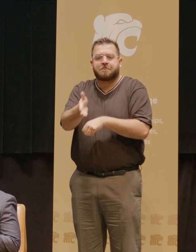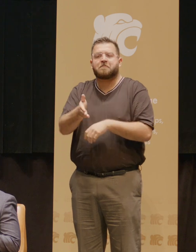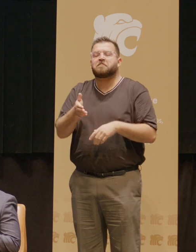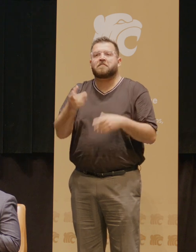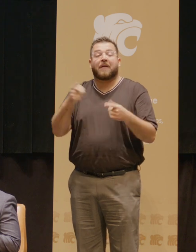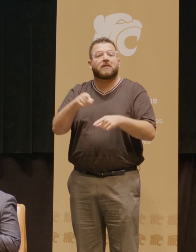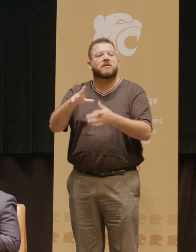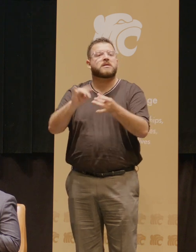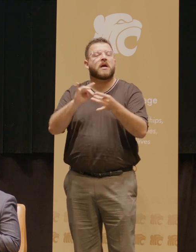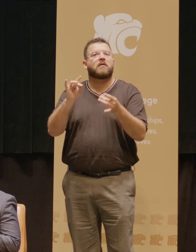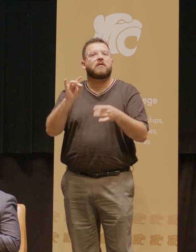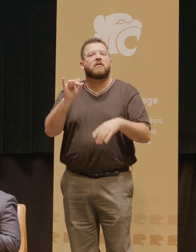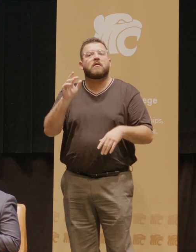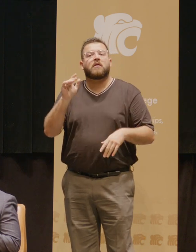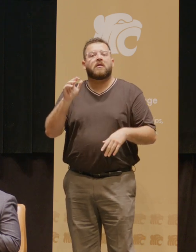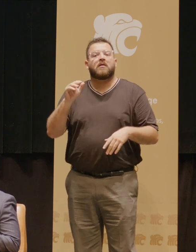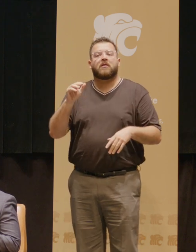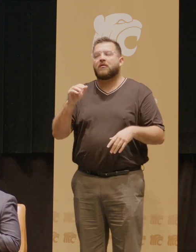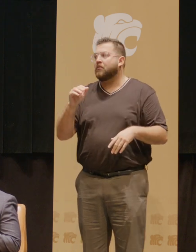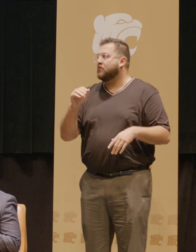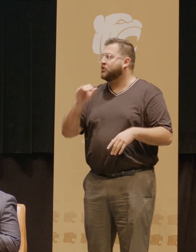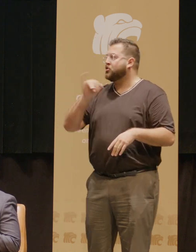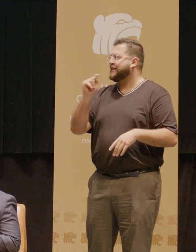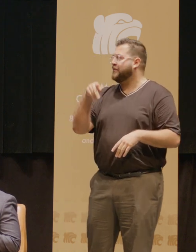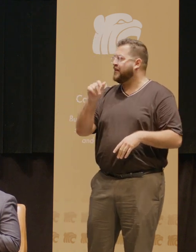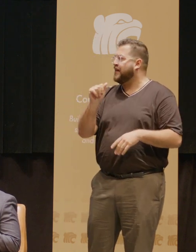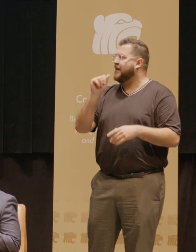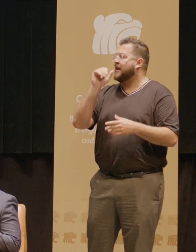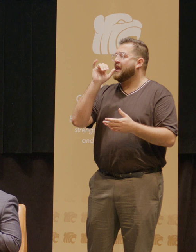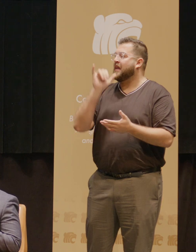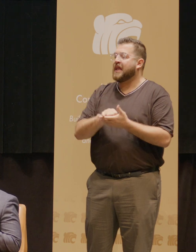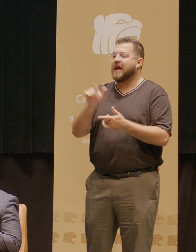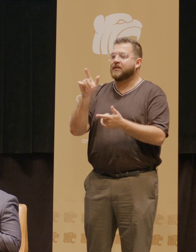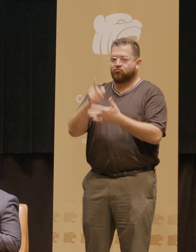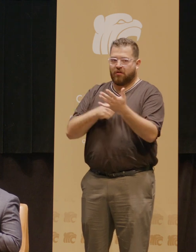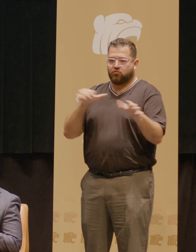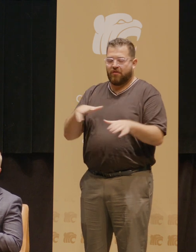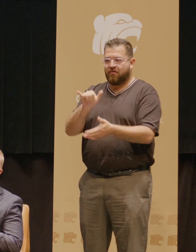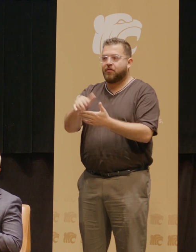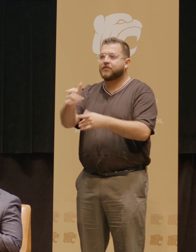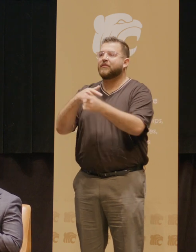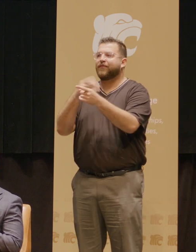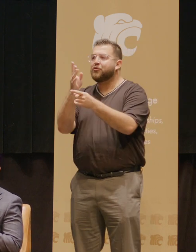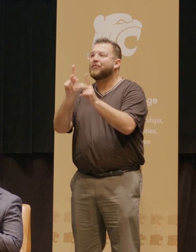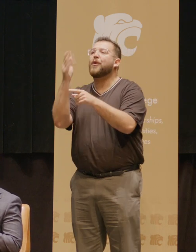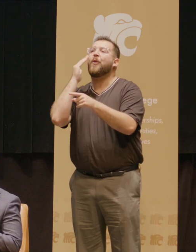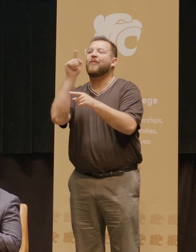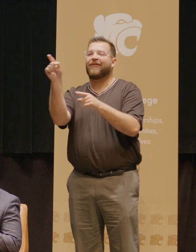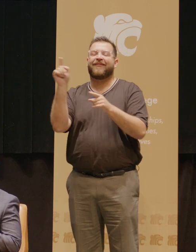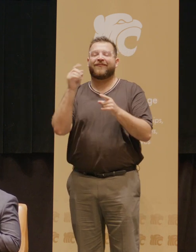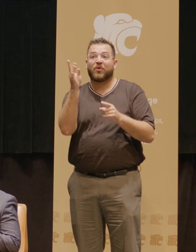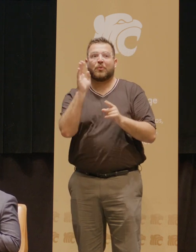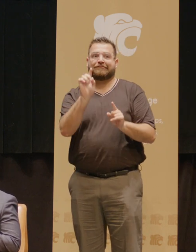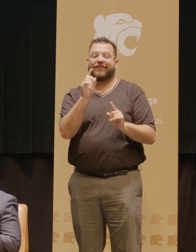they said, oh, there's this JTPA, if you're old enough to remember, Job Training Partnerships Act. Yeah, see, there's a few people old enough to